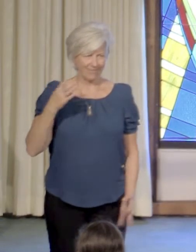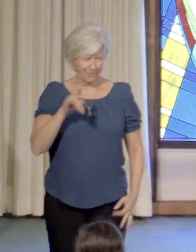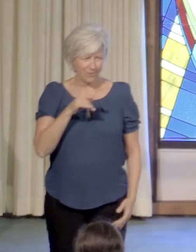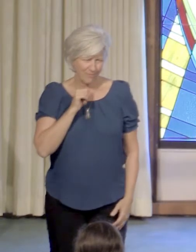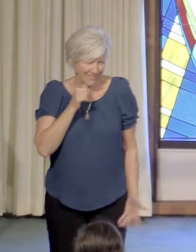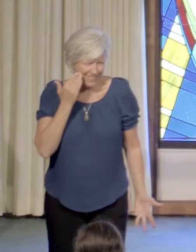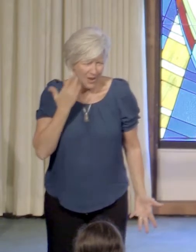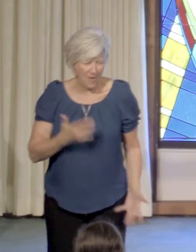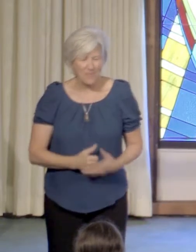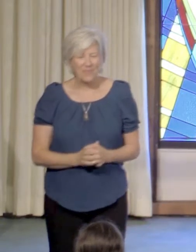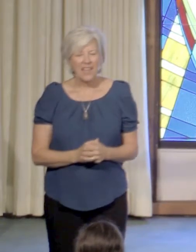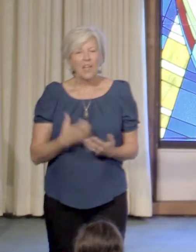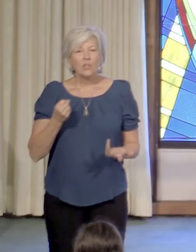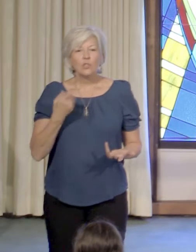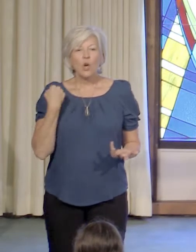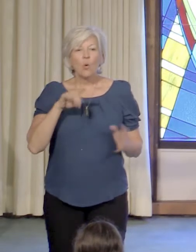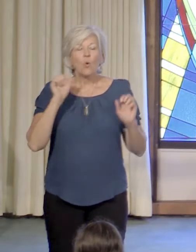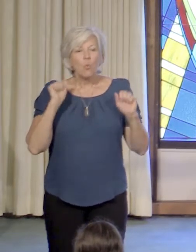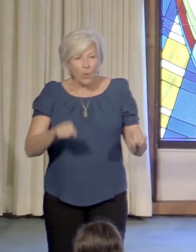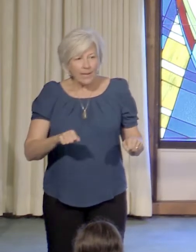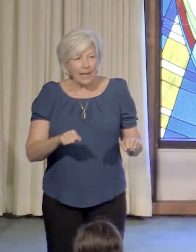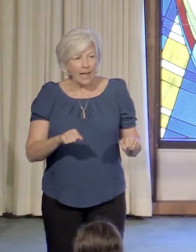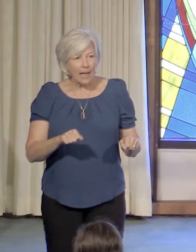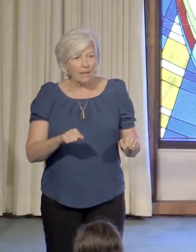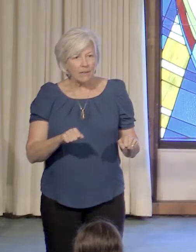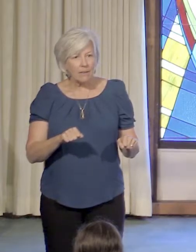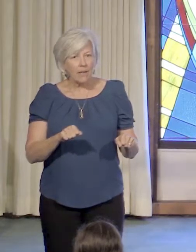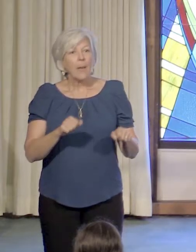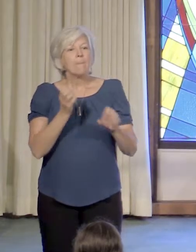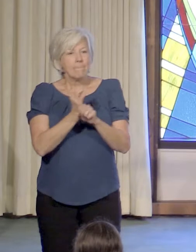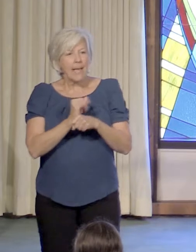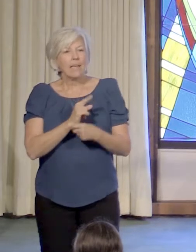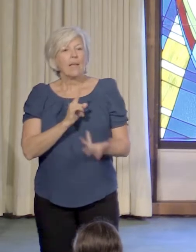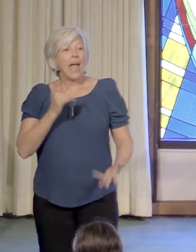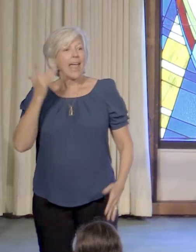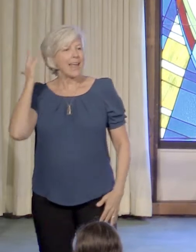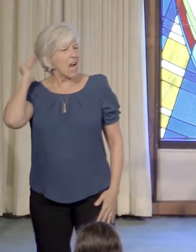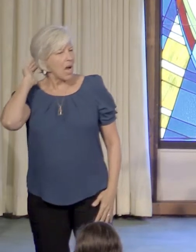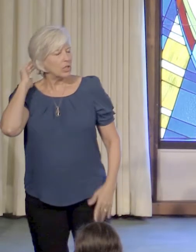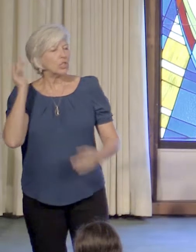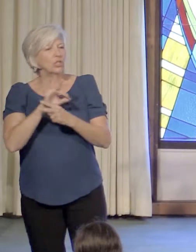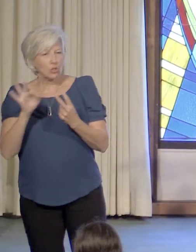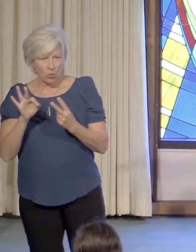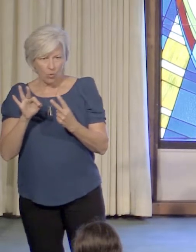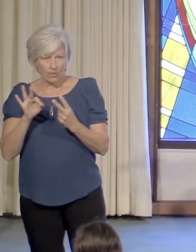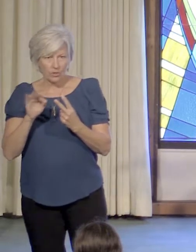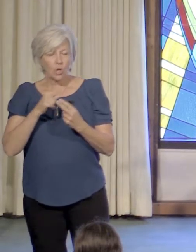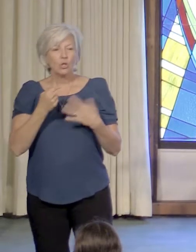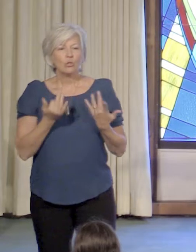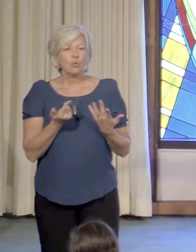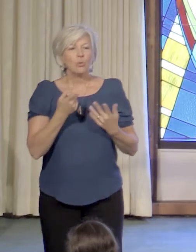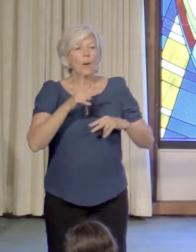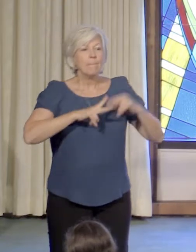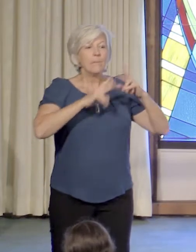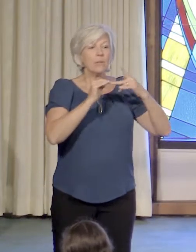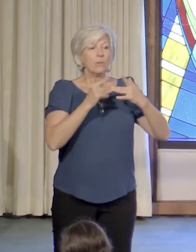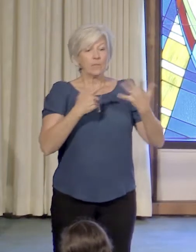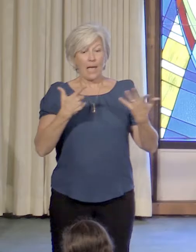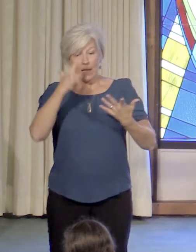So we can make a conscious choice to build a belief system that is based on